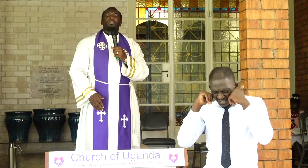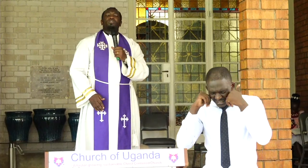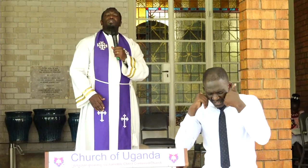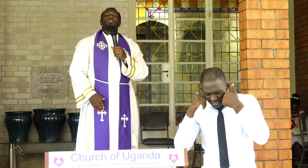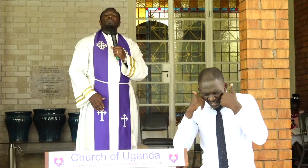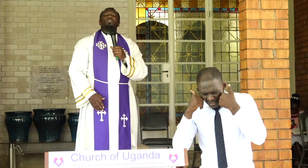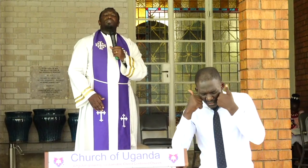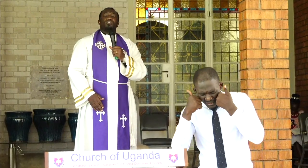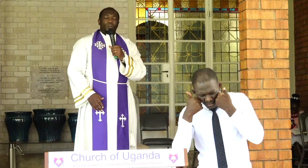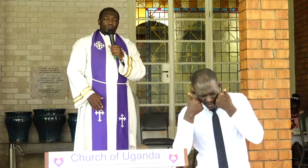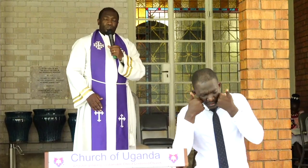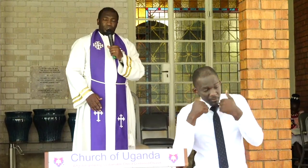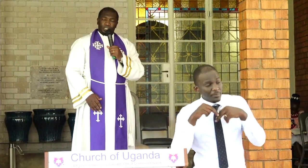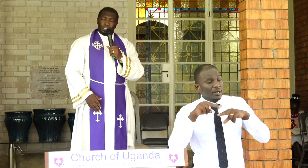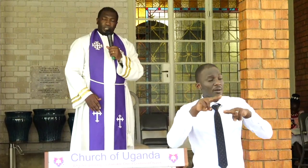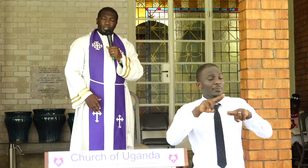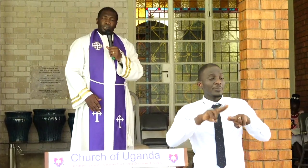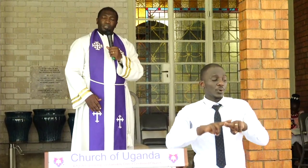Lamb.